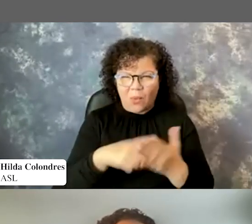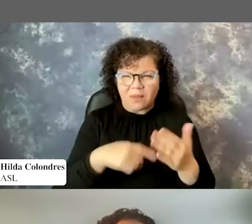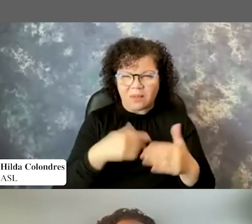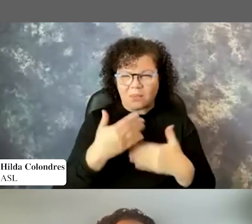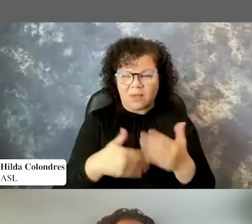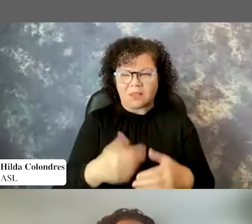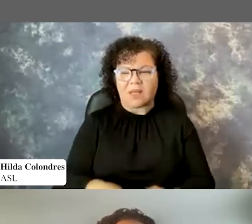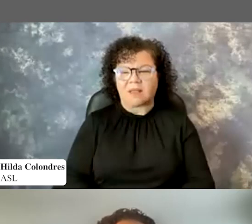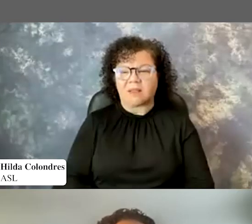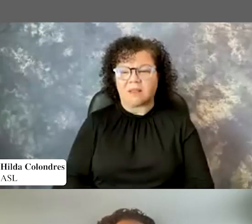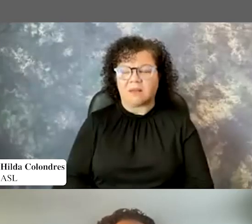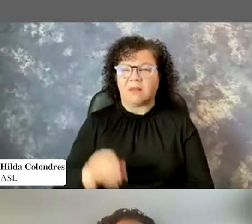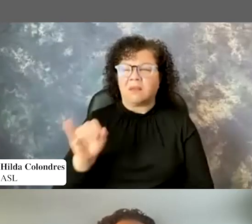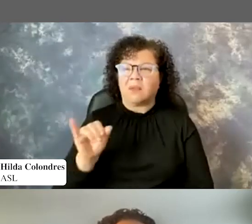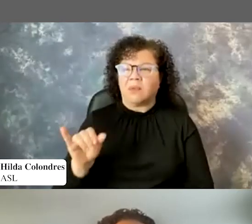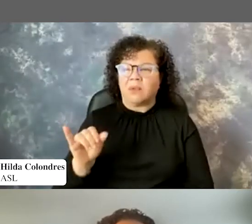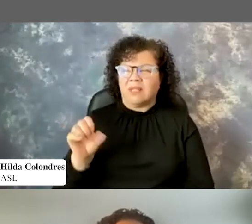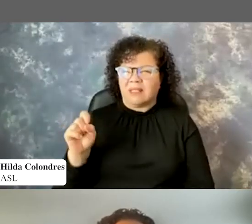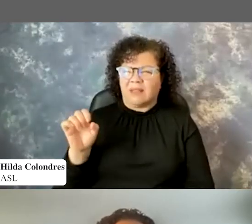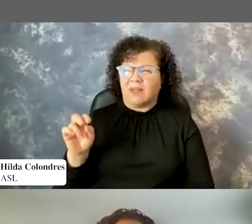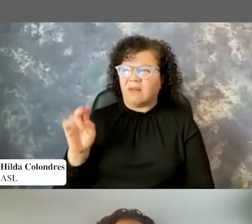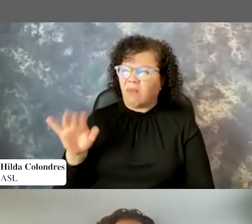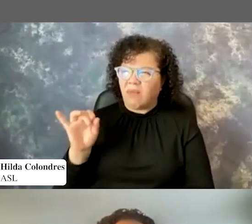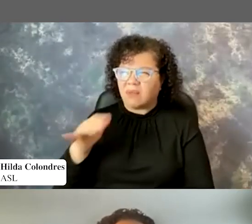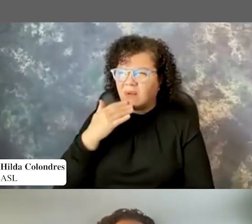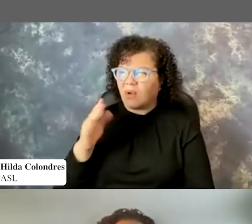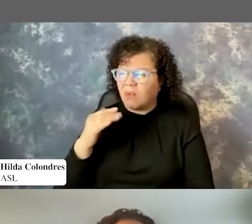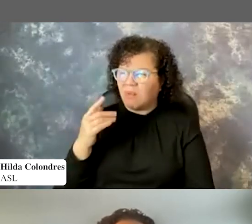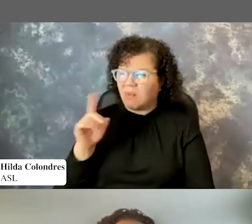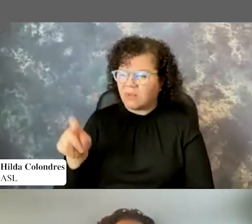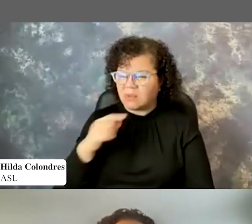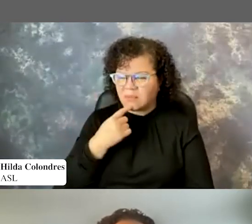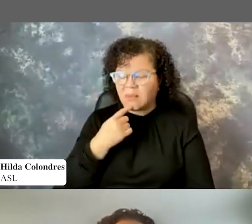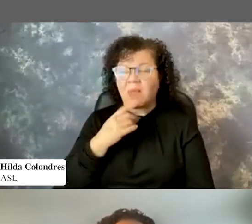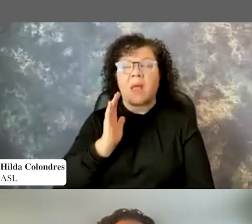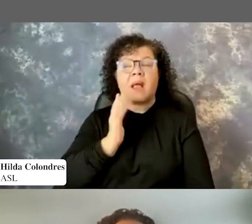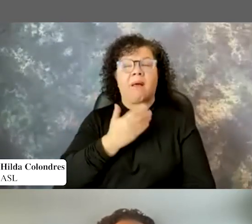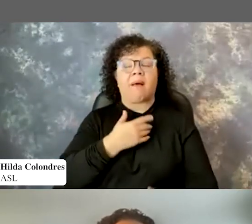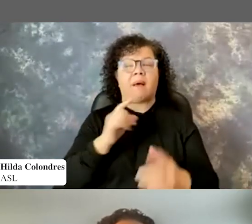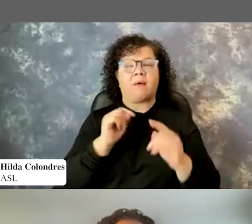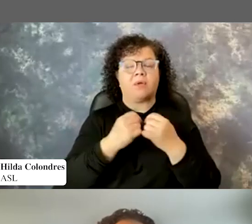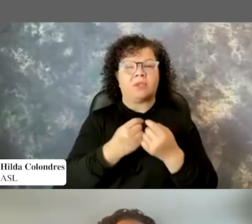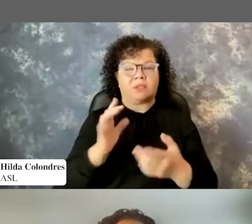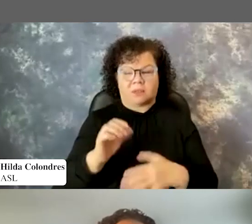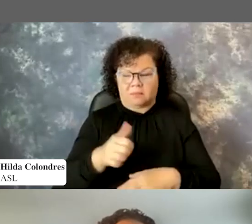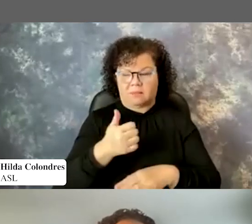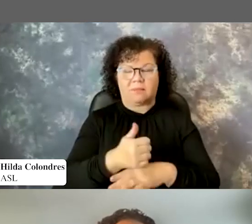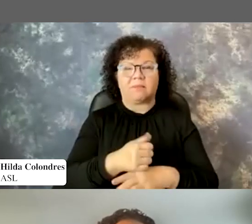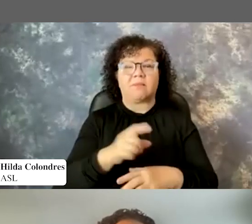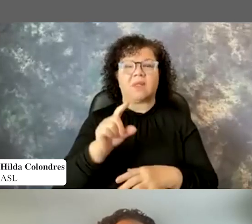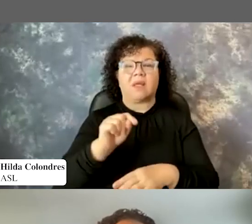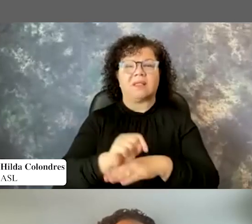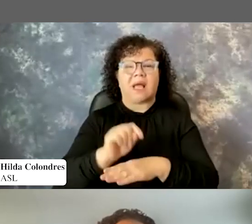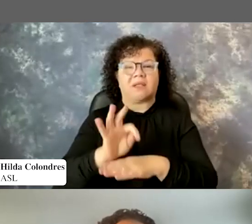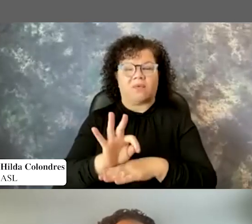That's a really good question. Our team has formed a task force internally under